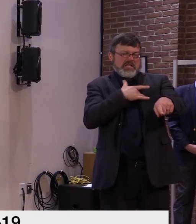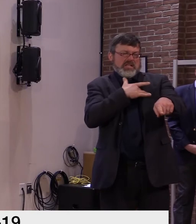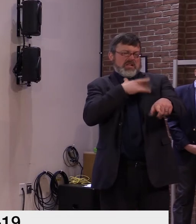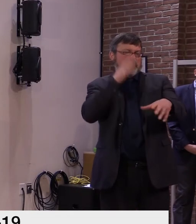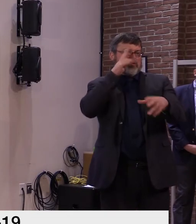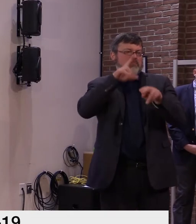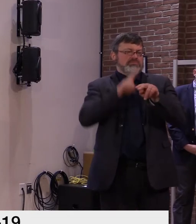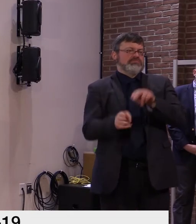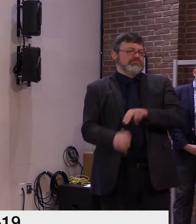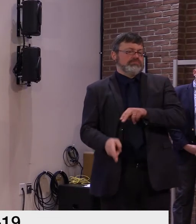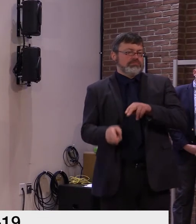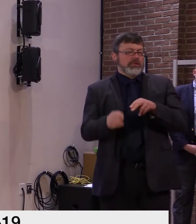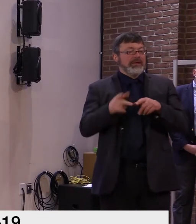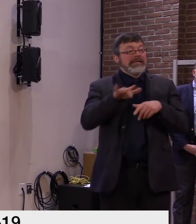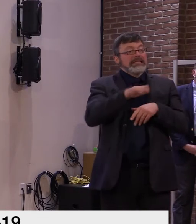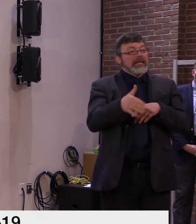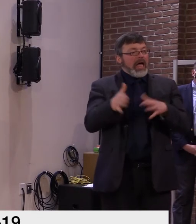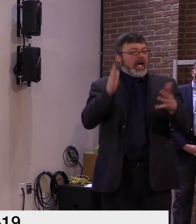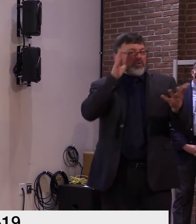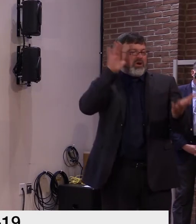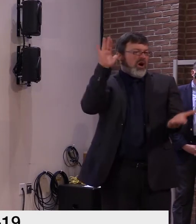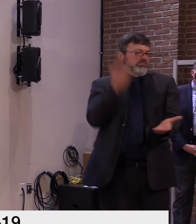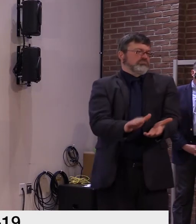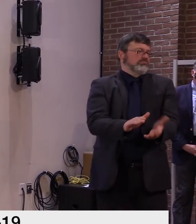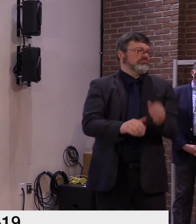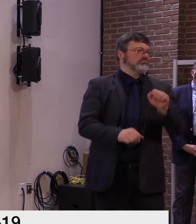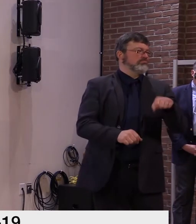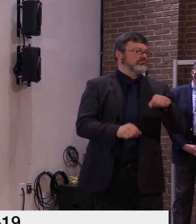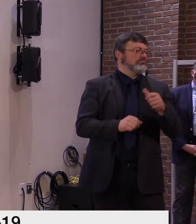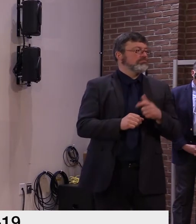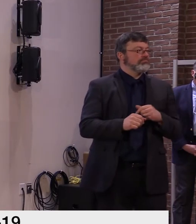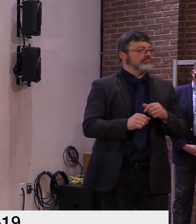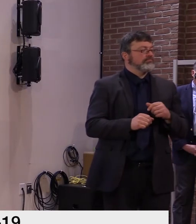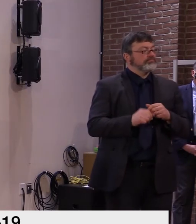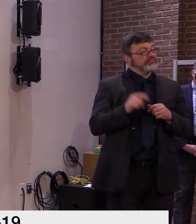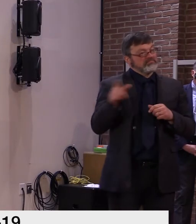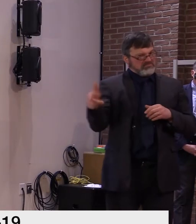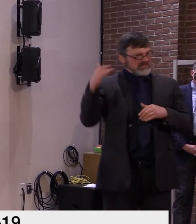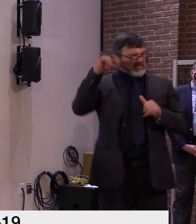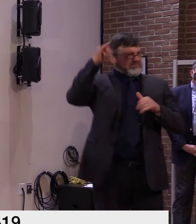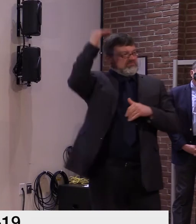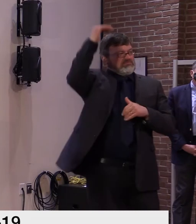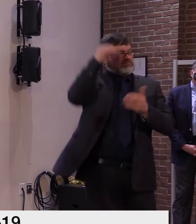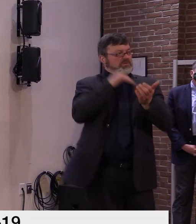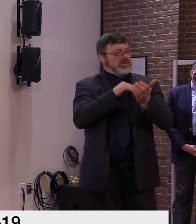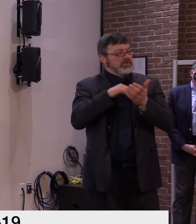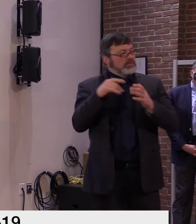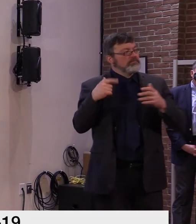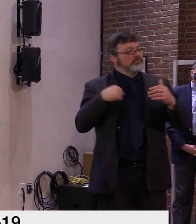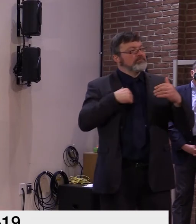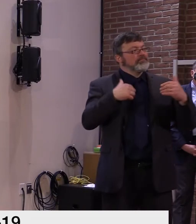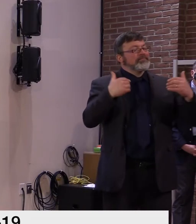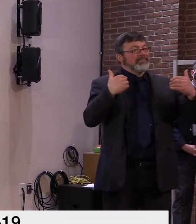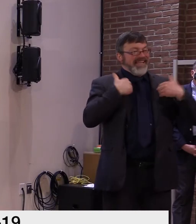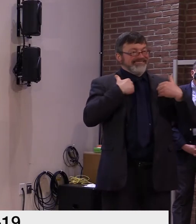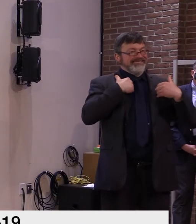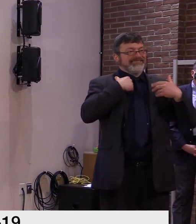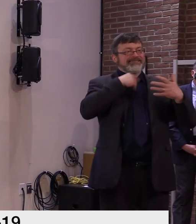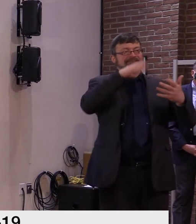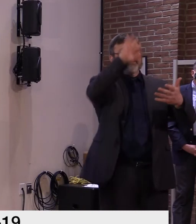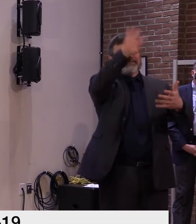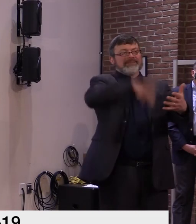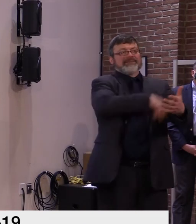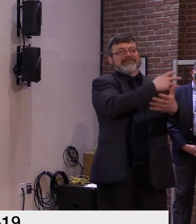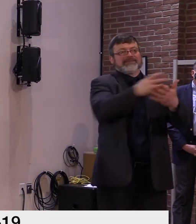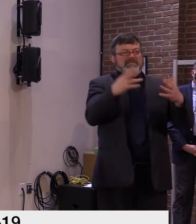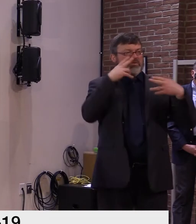graph, I believe it was on Tuesday at the press conference or last week, I'm not